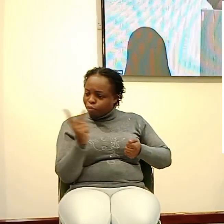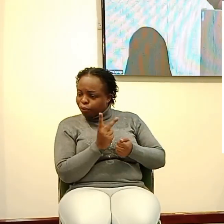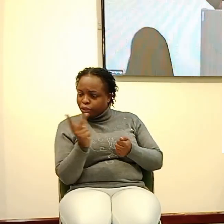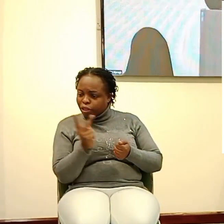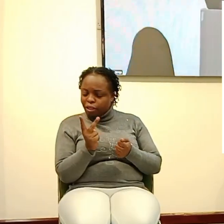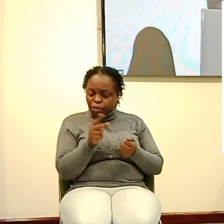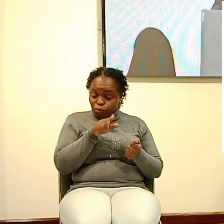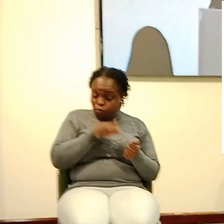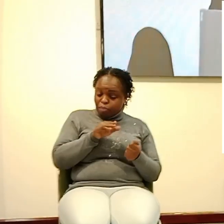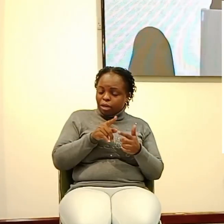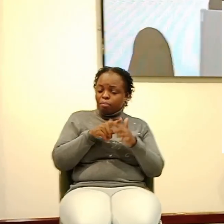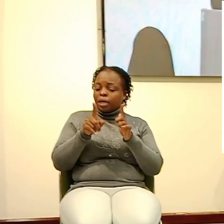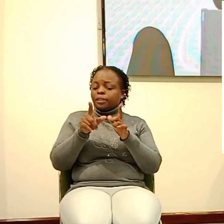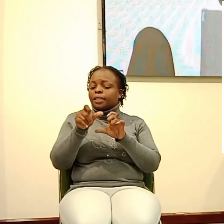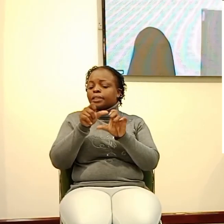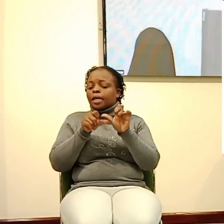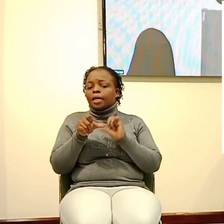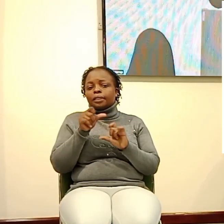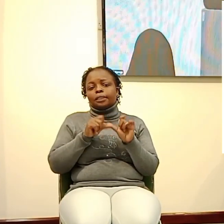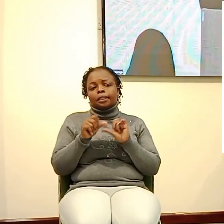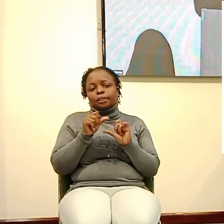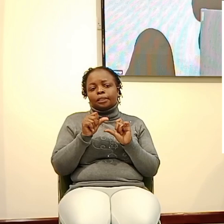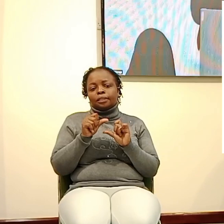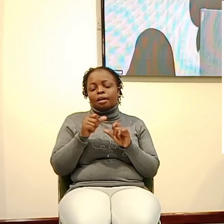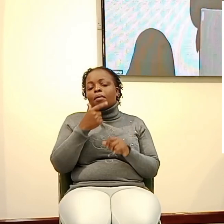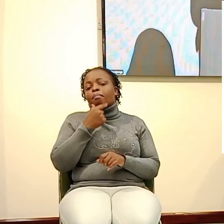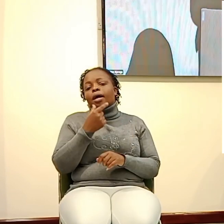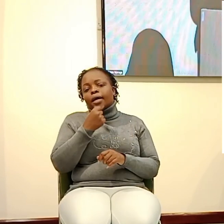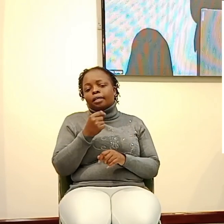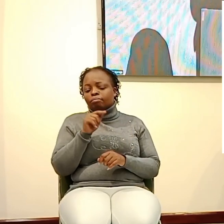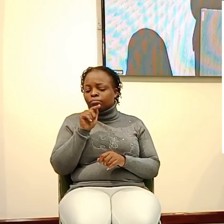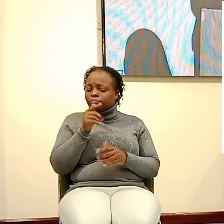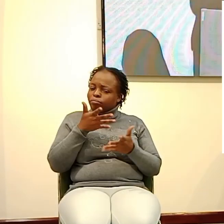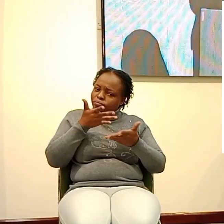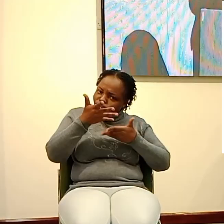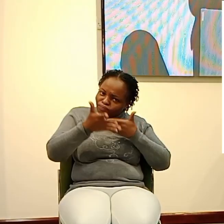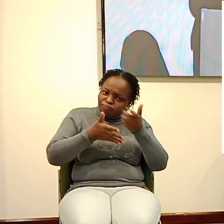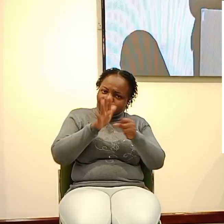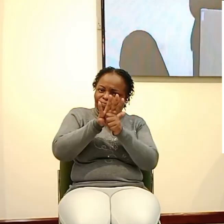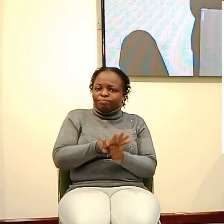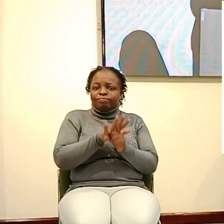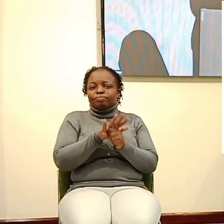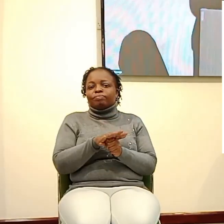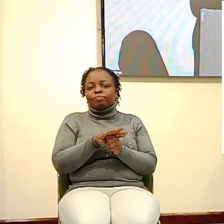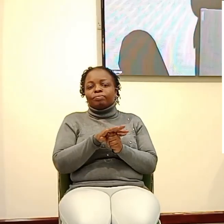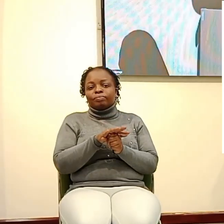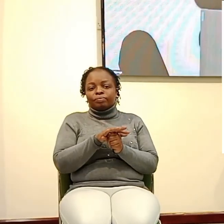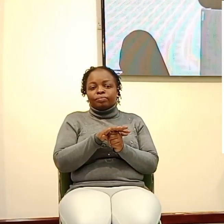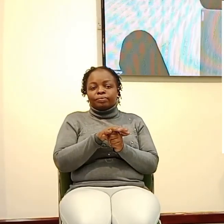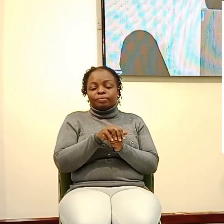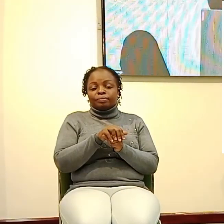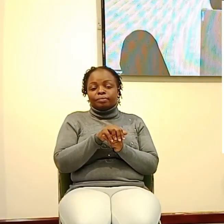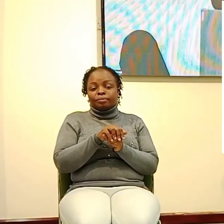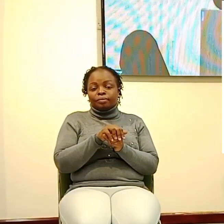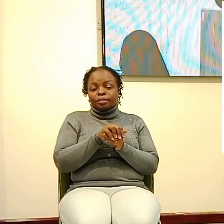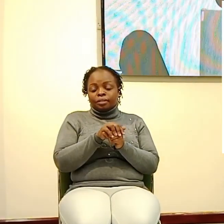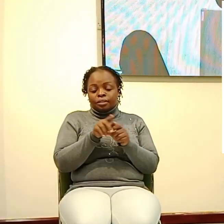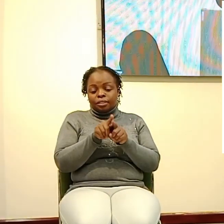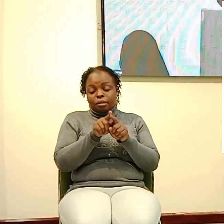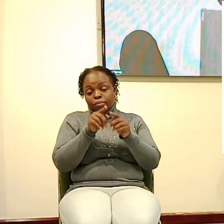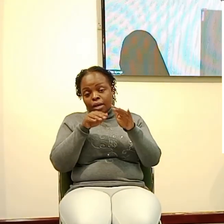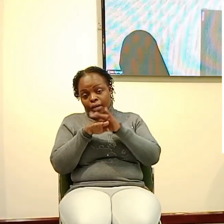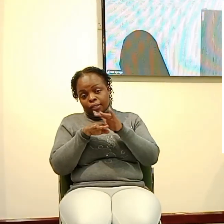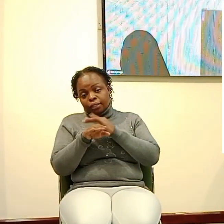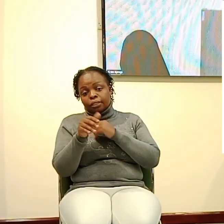is who? The man. These things communicate. Socialization bias. Okay? So, access